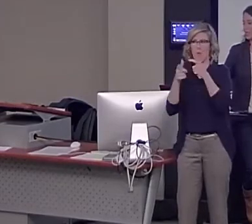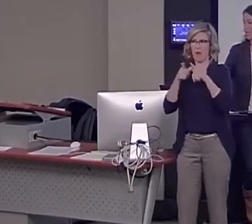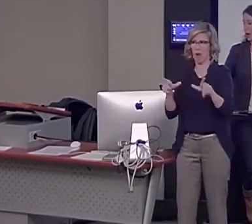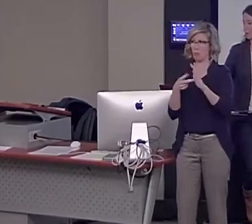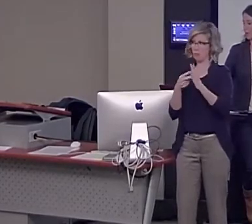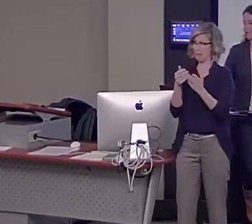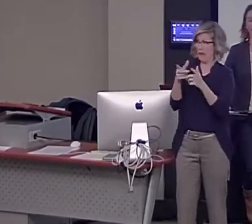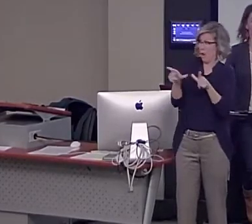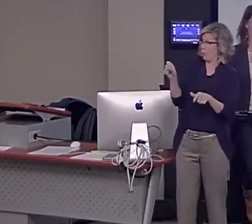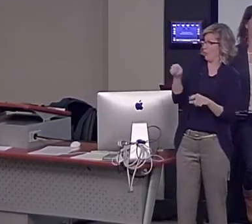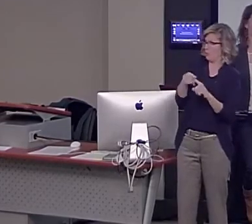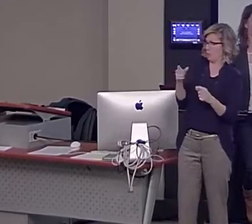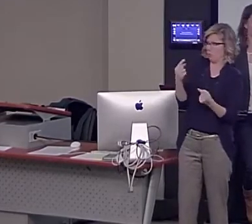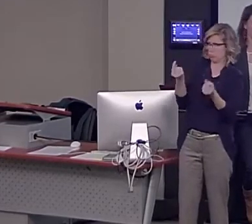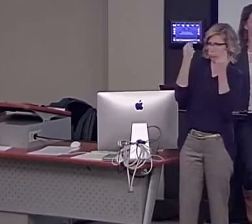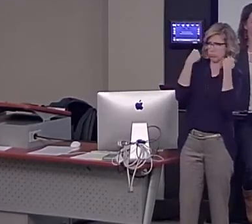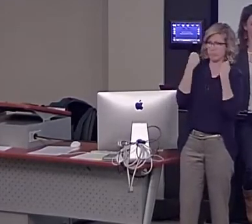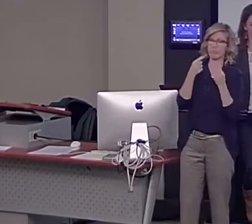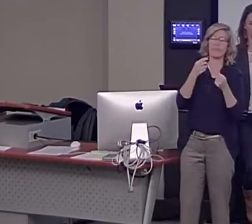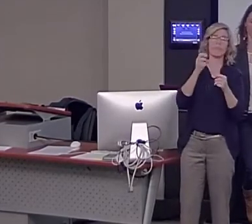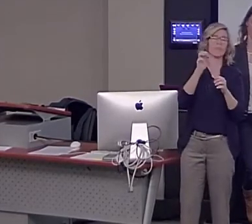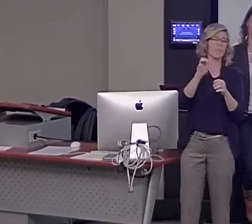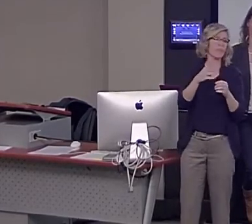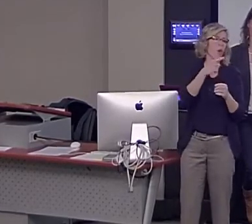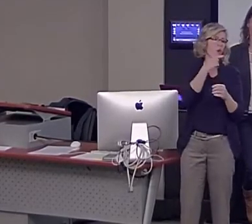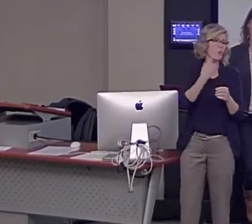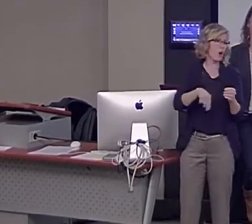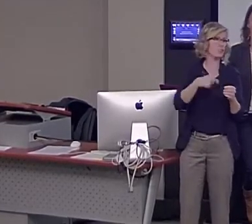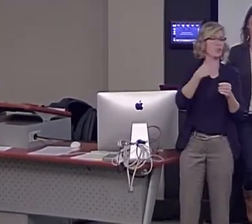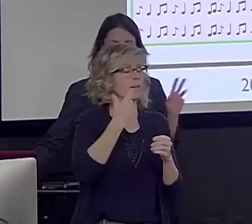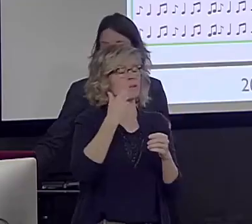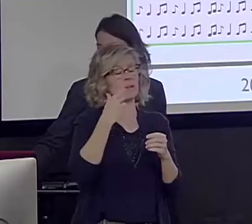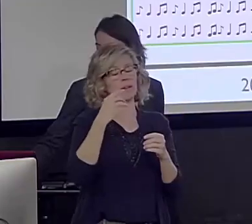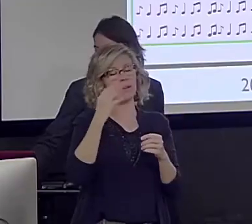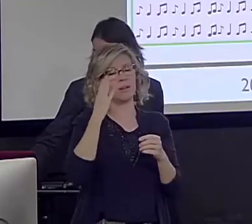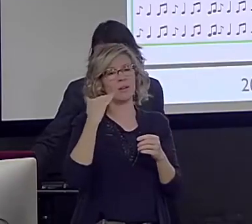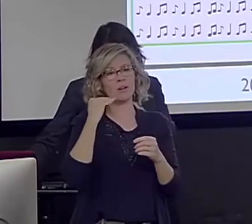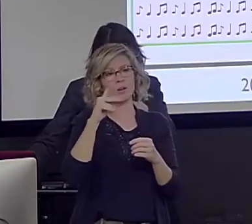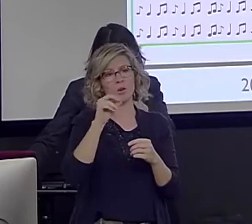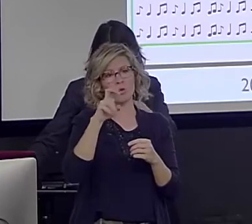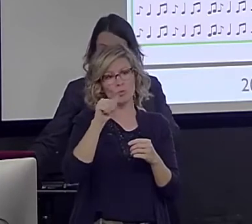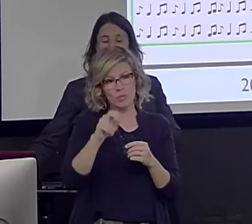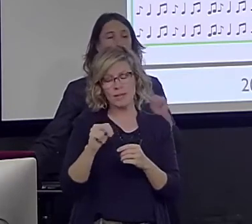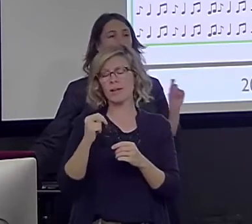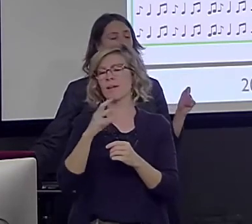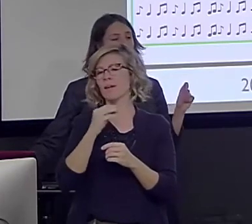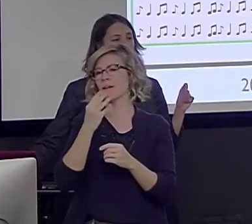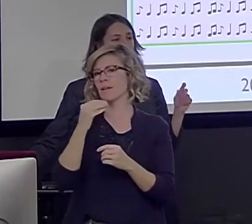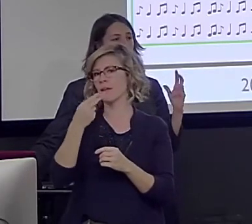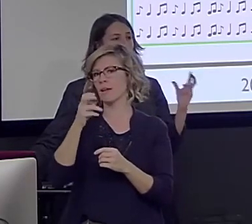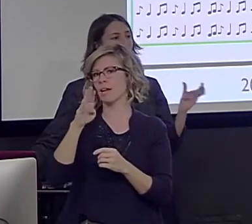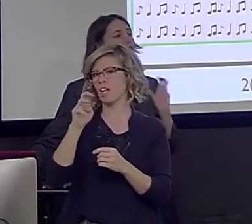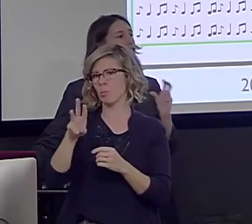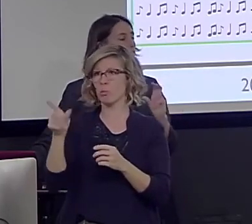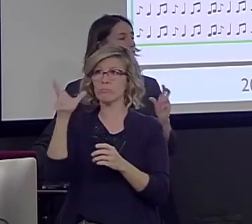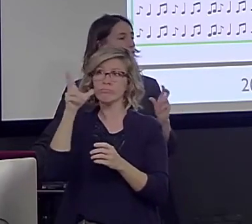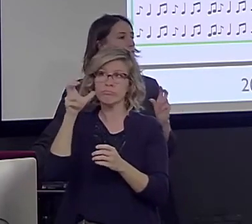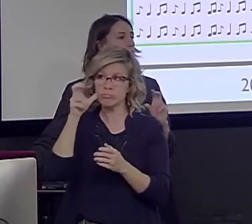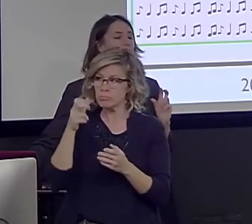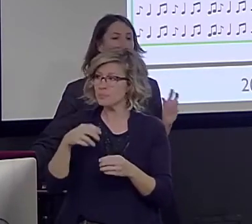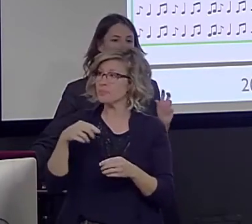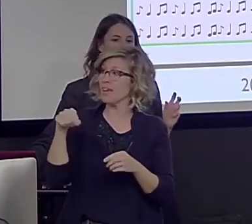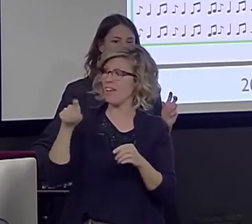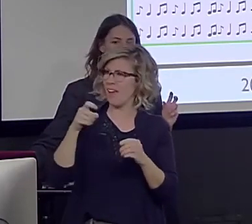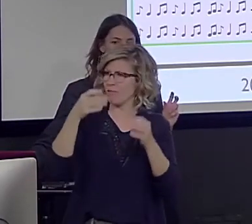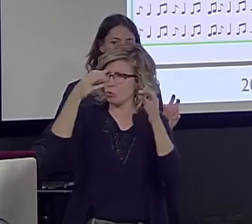understand, like Russian, Korean, and Hebrew. Not like, there were 3, Russian, Korean, and Hebrew. And they had to say whether the continuation